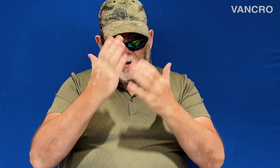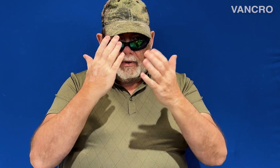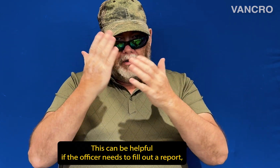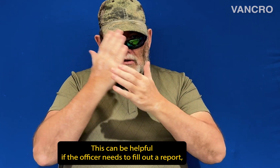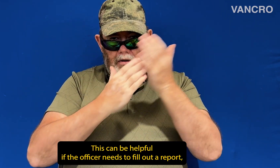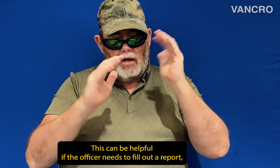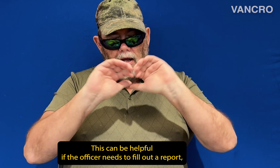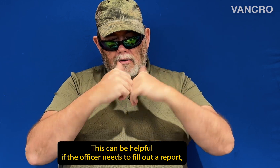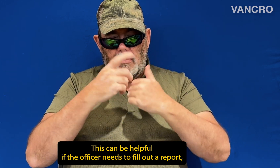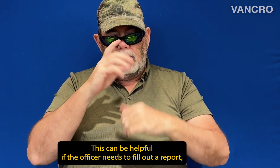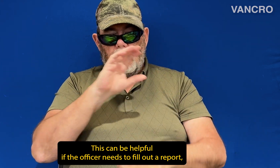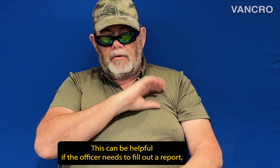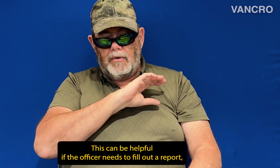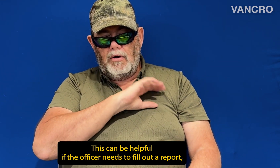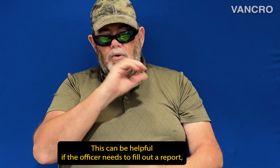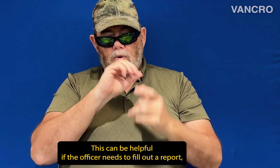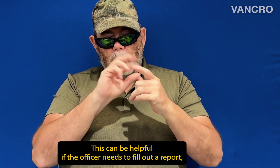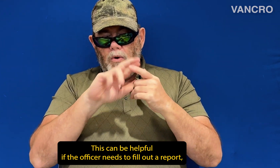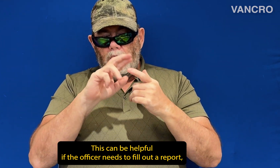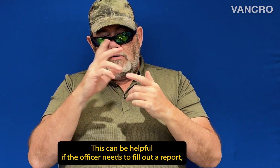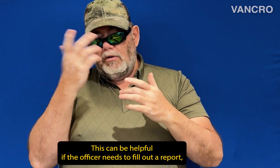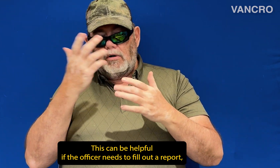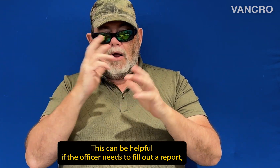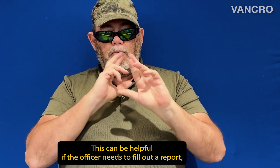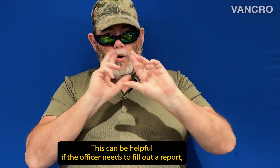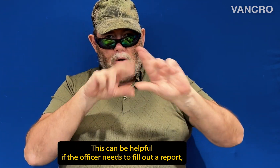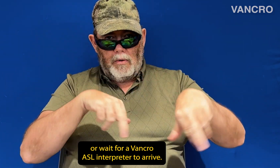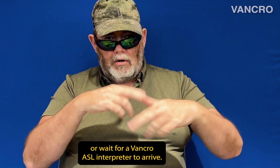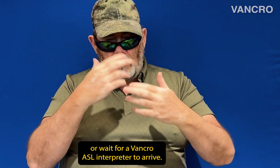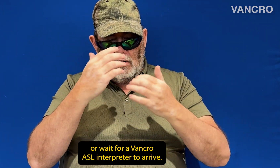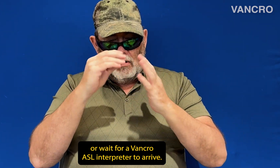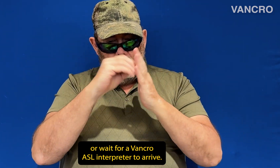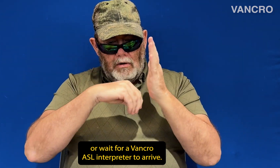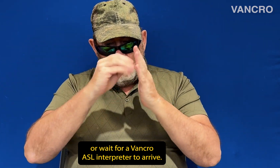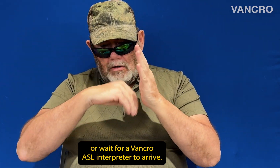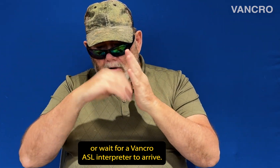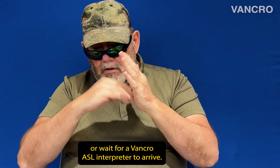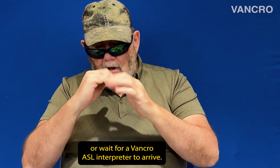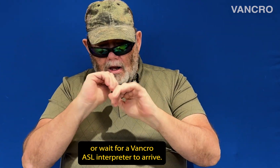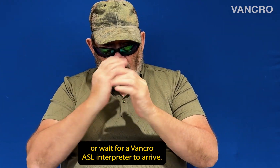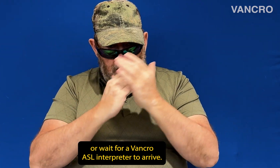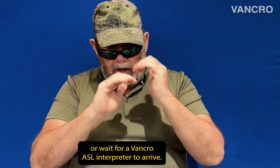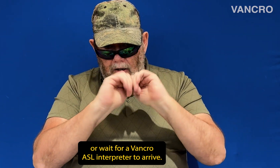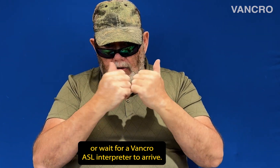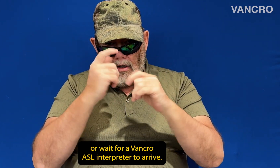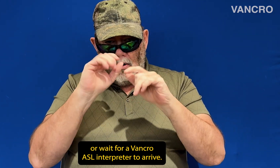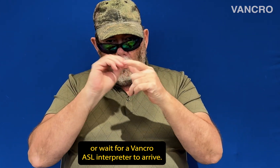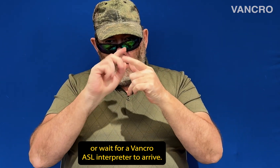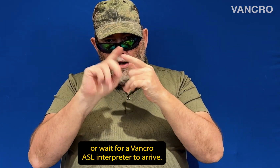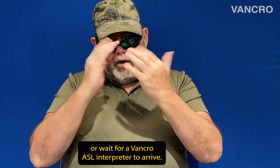This can be helpful if the officer needs to fill out a report or wait for a Vancro ASL interpreter to